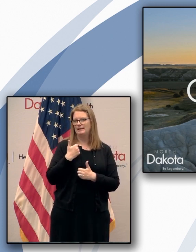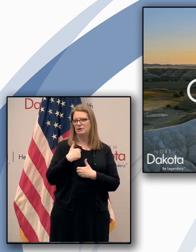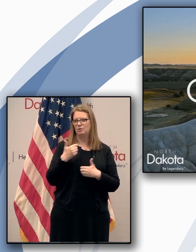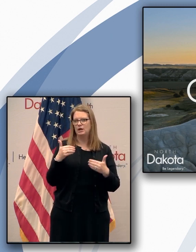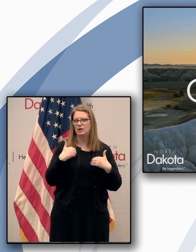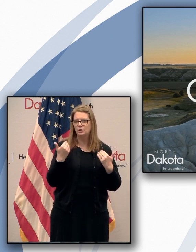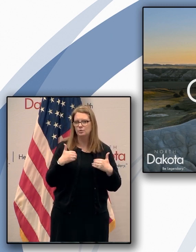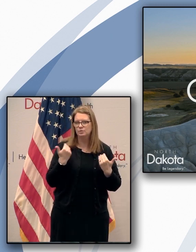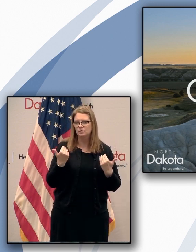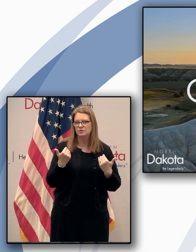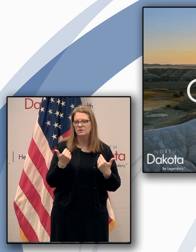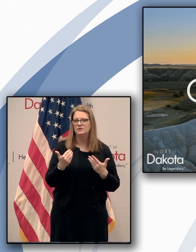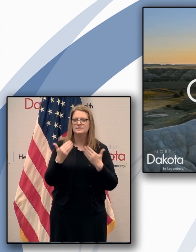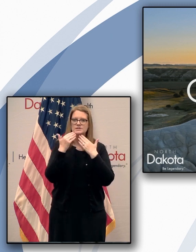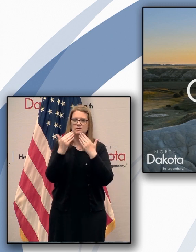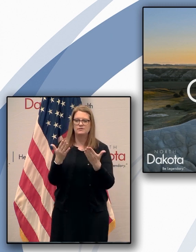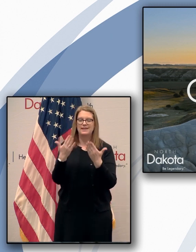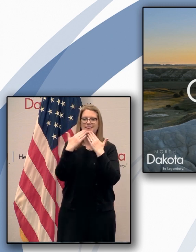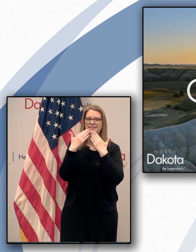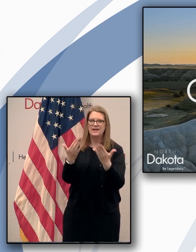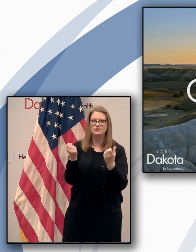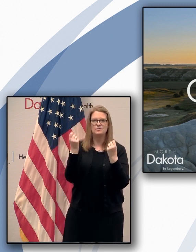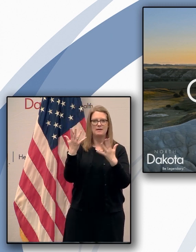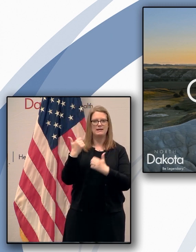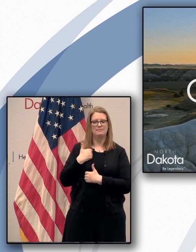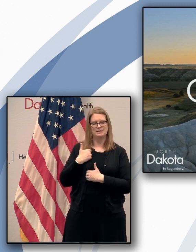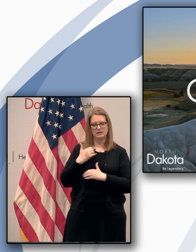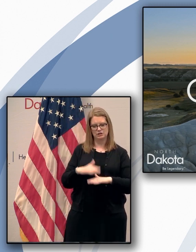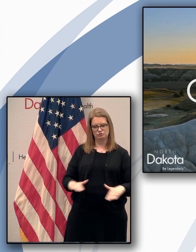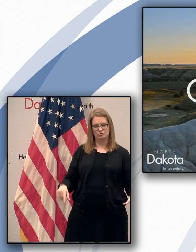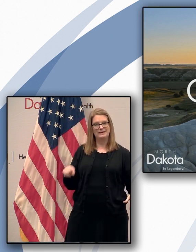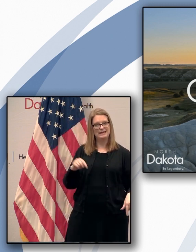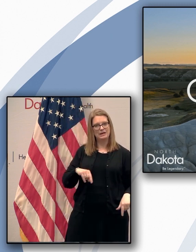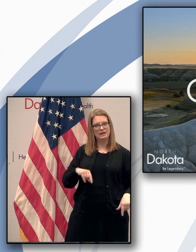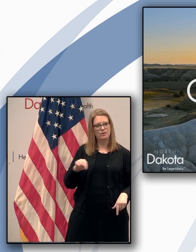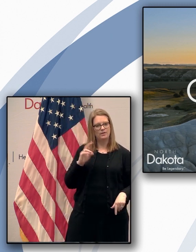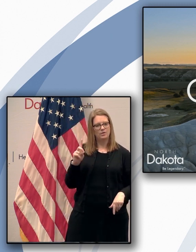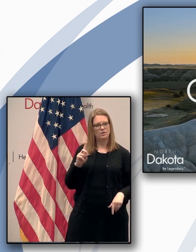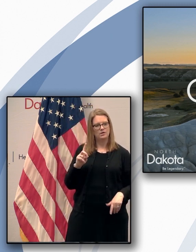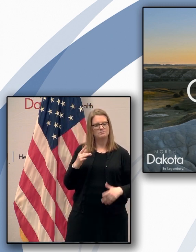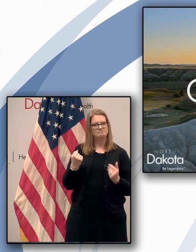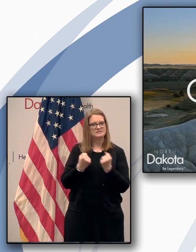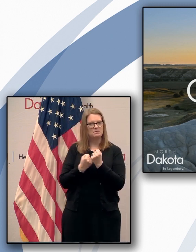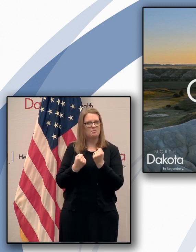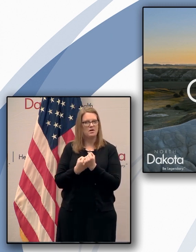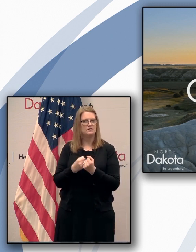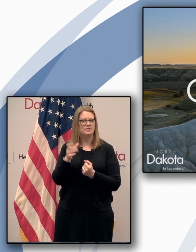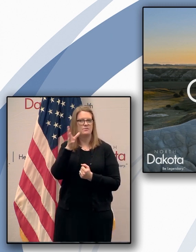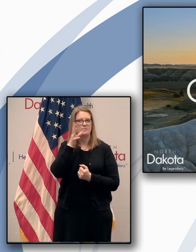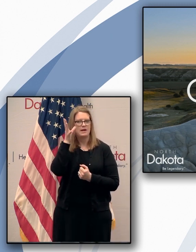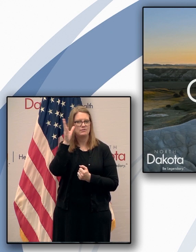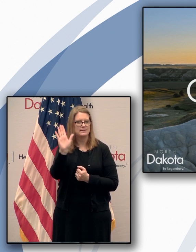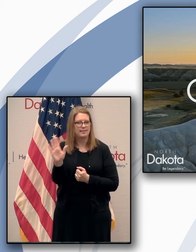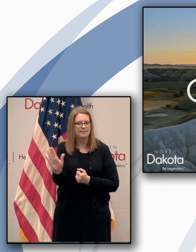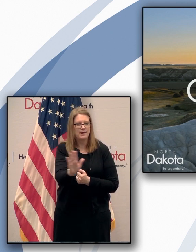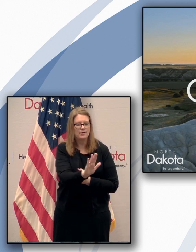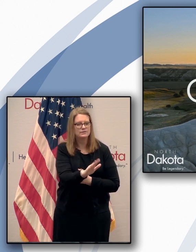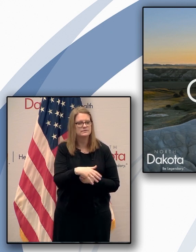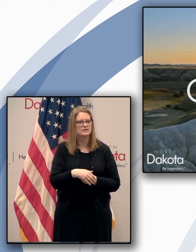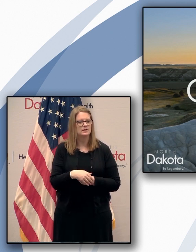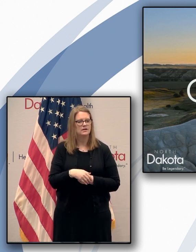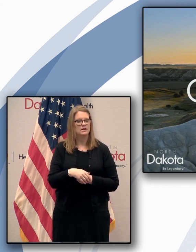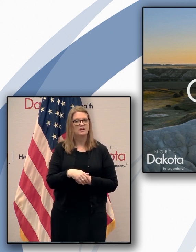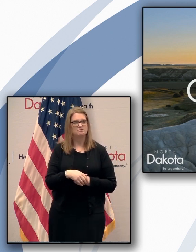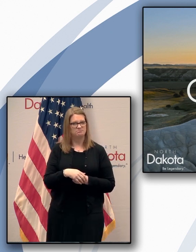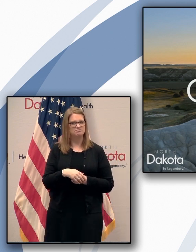section, we want to say thank you to the many military children in North Dakota for their support of their parents and their own courage